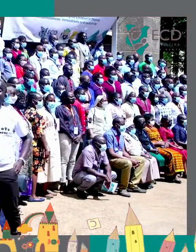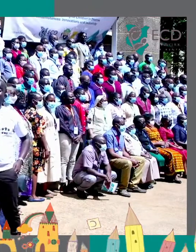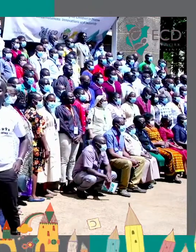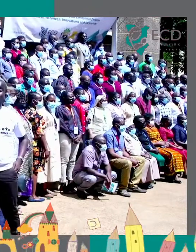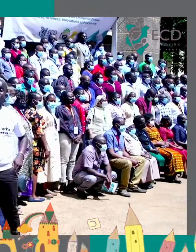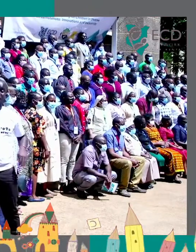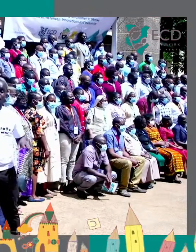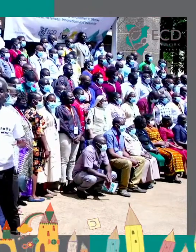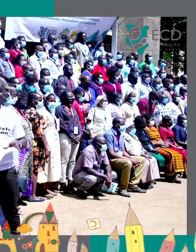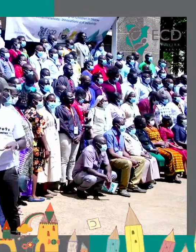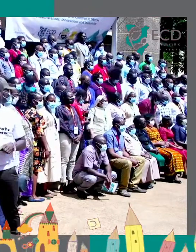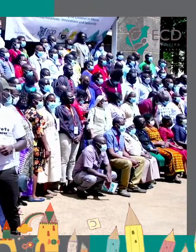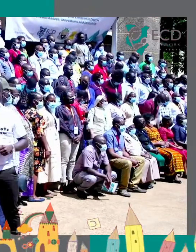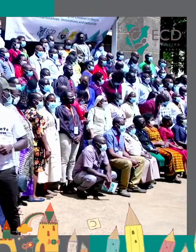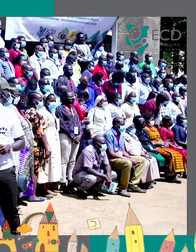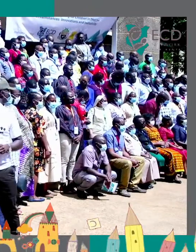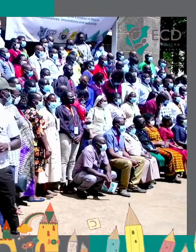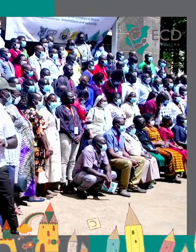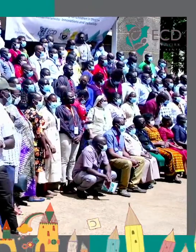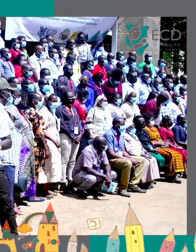And as you can see,